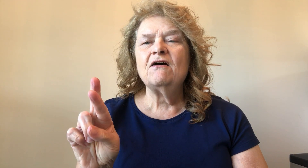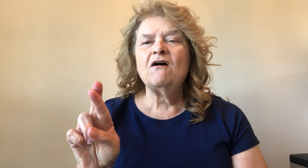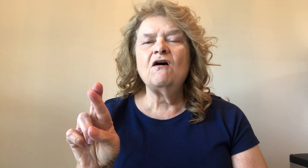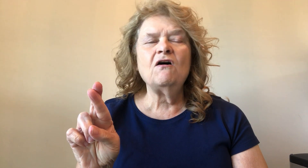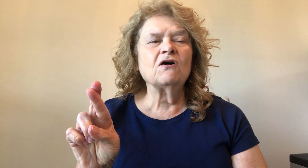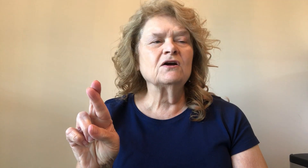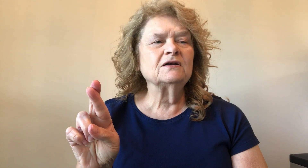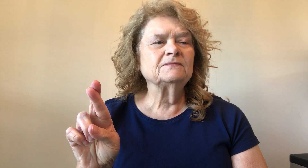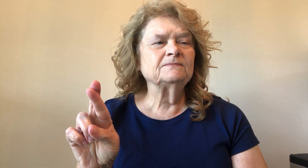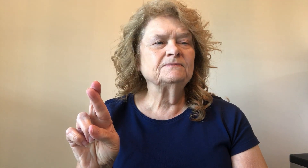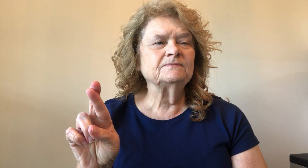N-E-V-E-R.